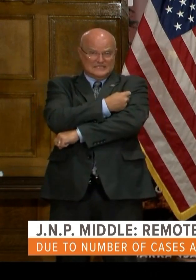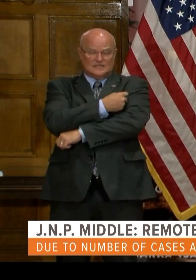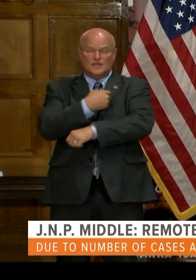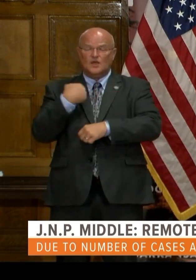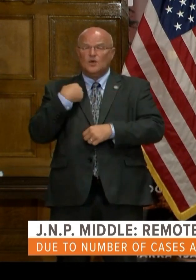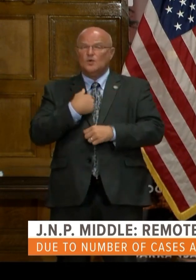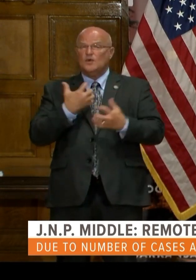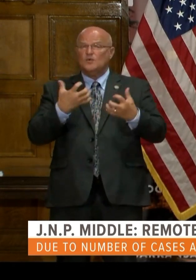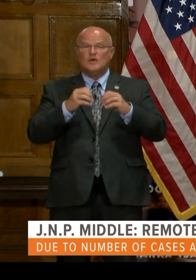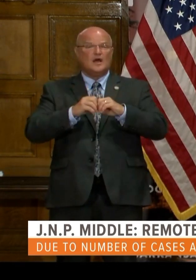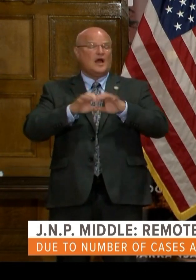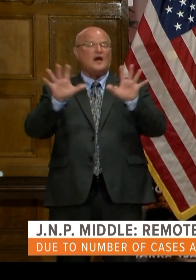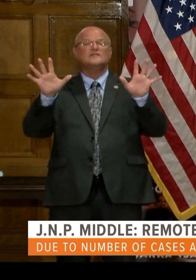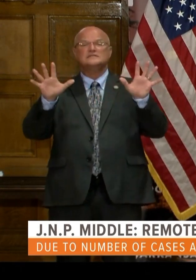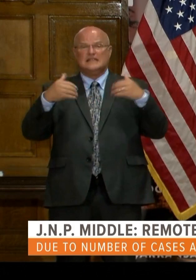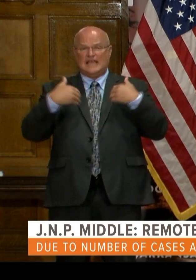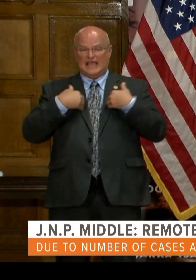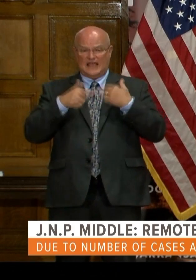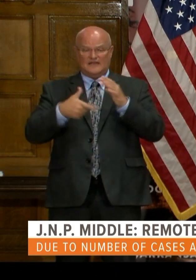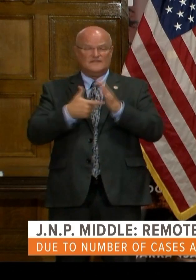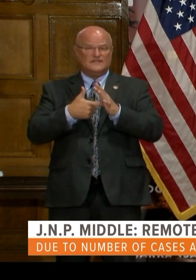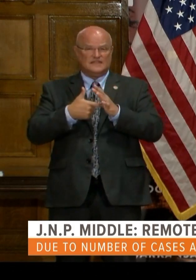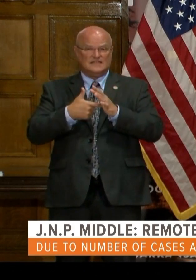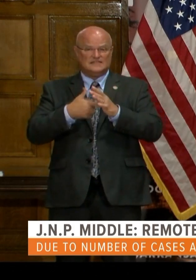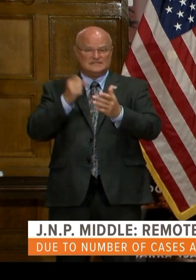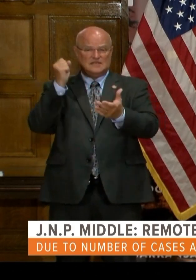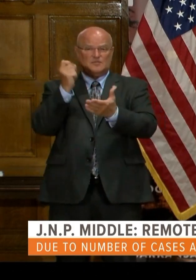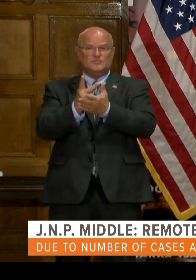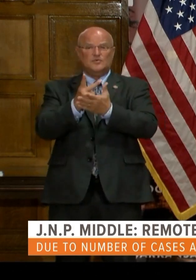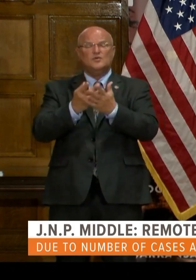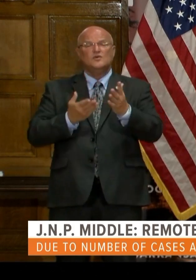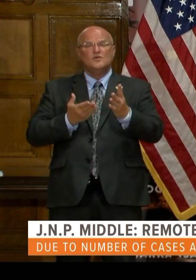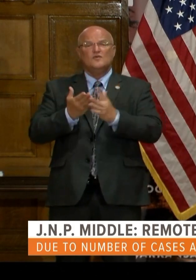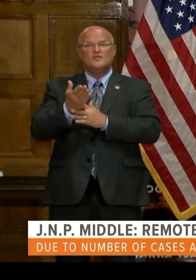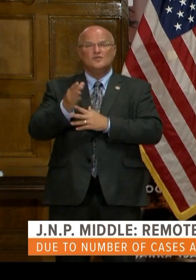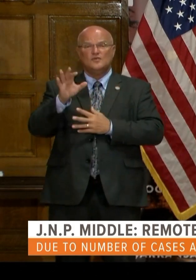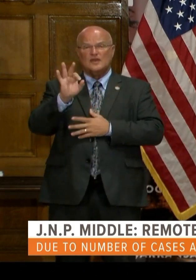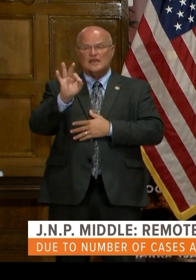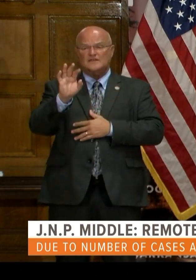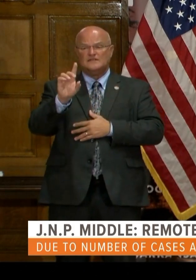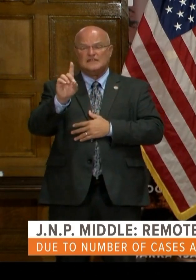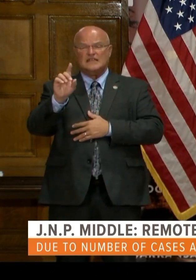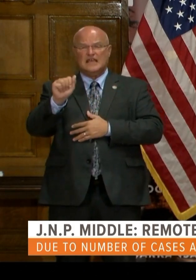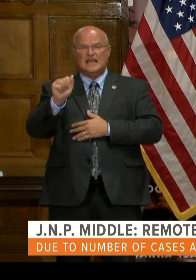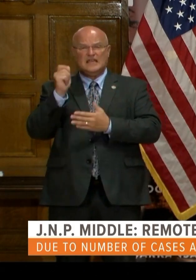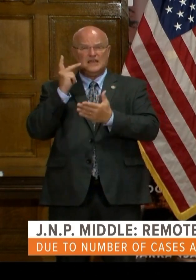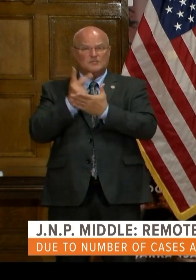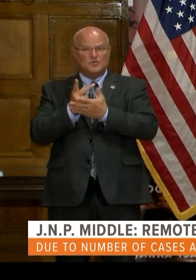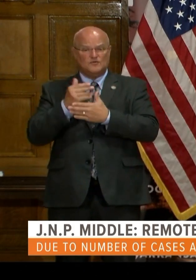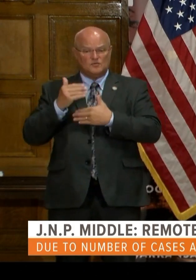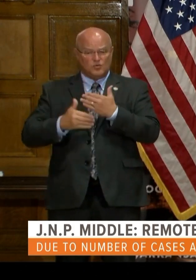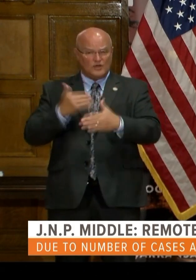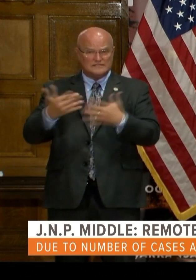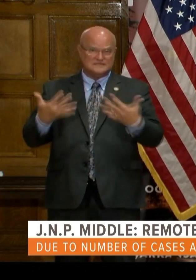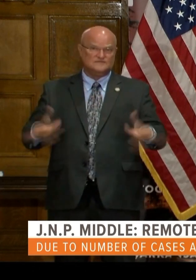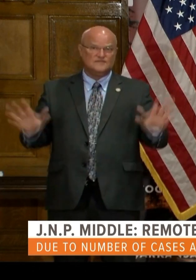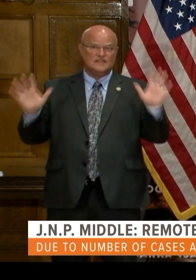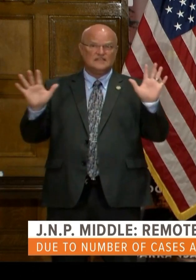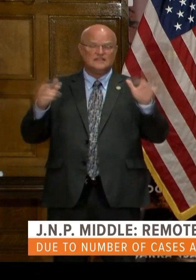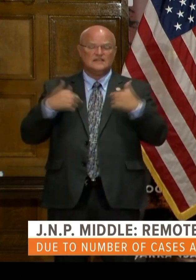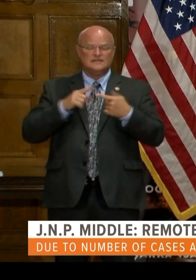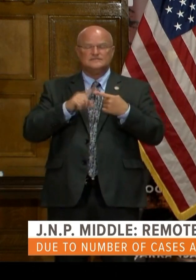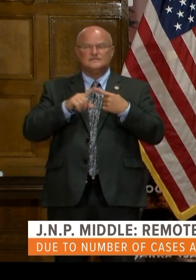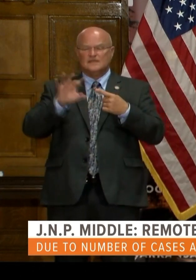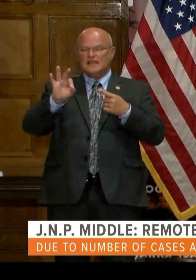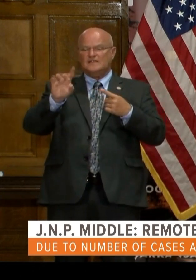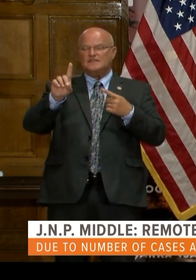want, obviously, to have this approved through FDA approval process. You've got FDA